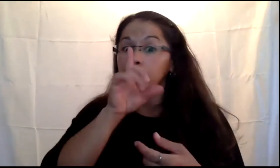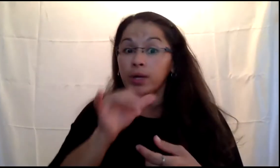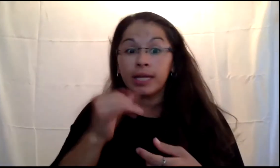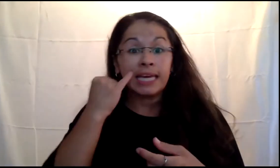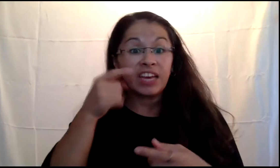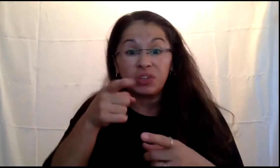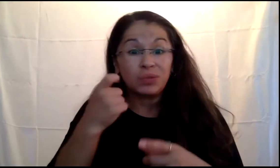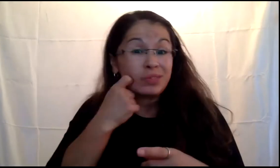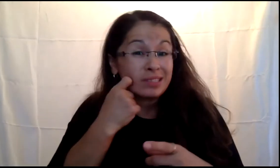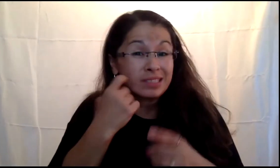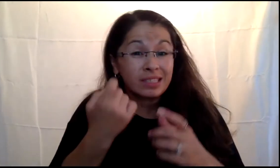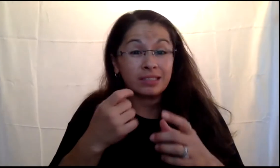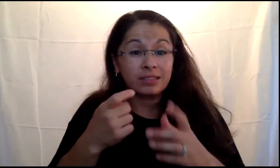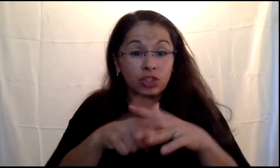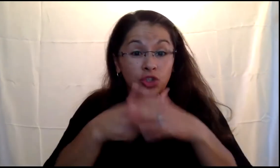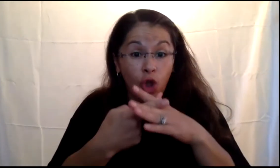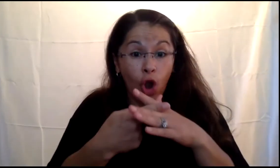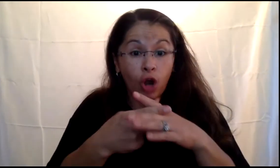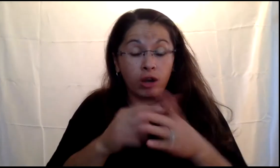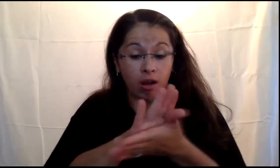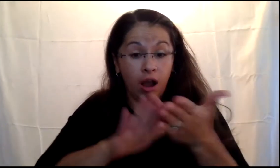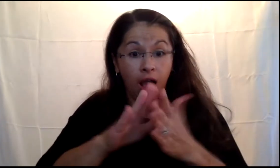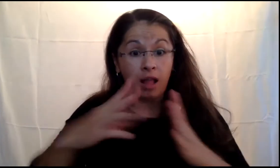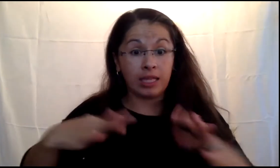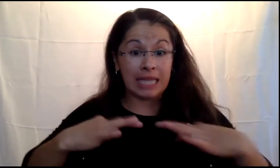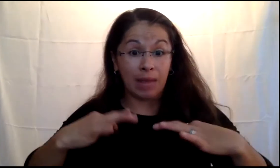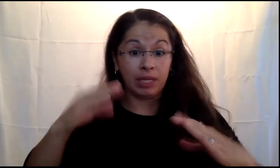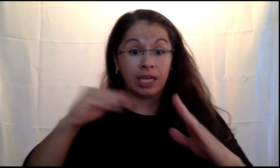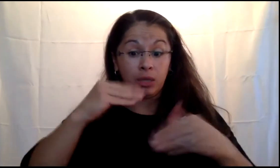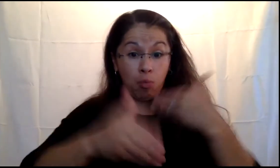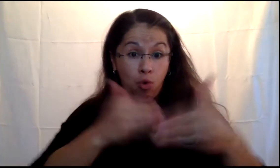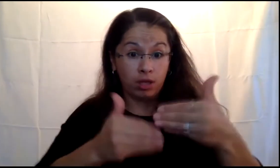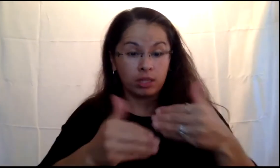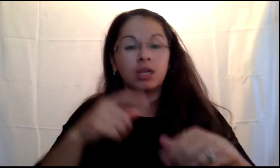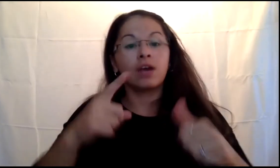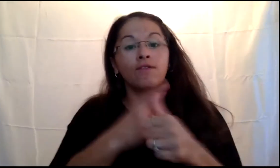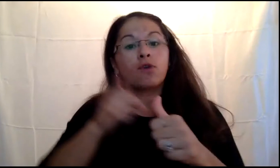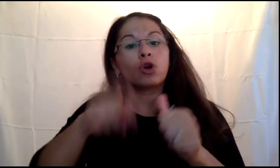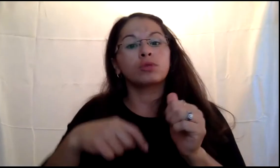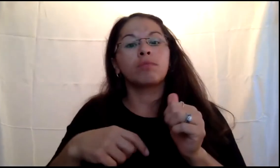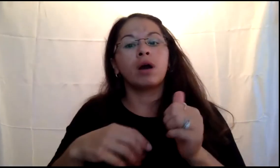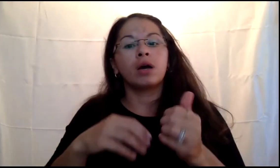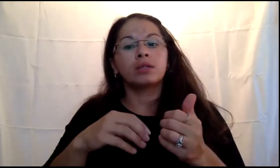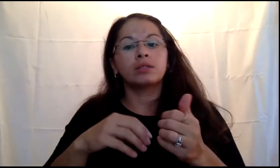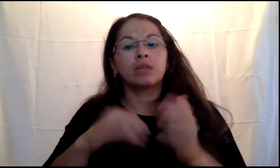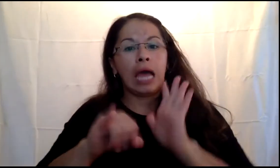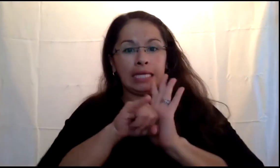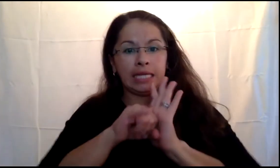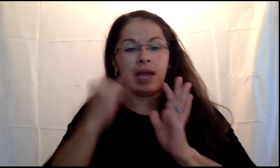your college search process, the first thing you need to do is to identify if you are living in an undocu-friendly state. And undocu-friendly